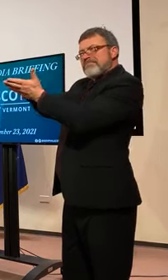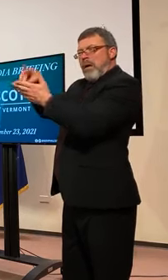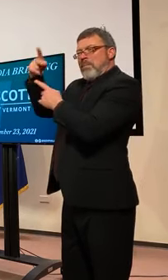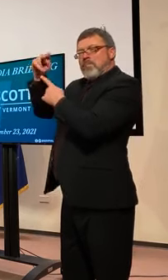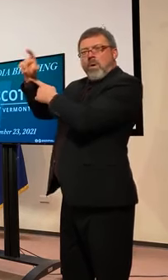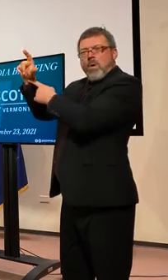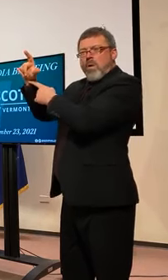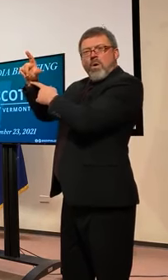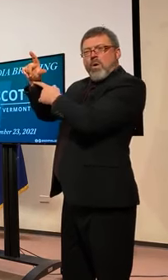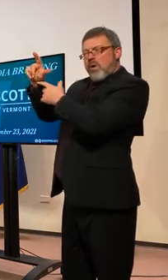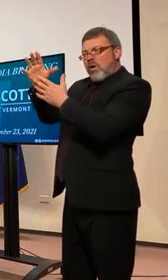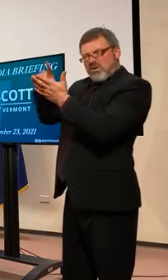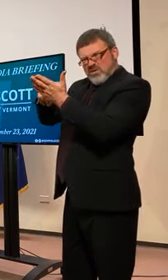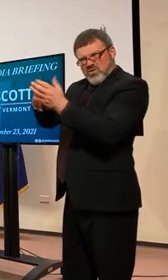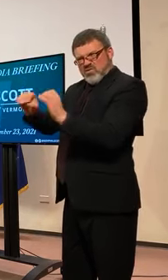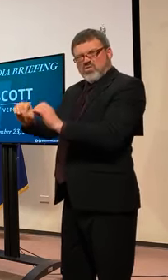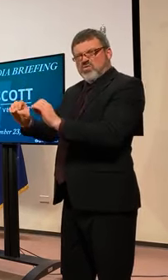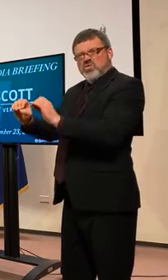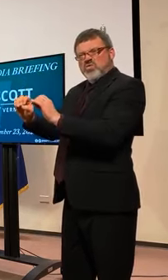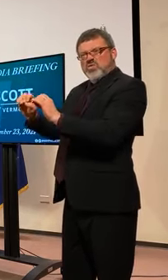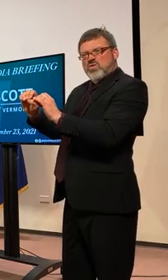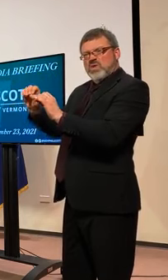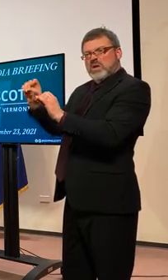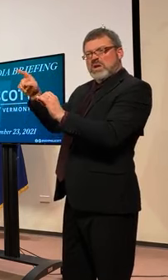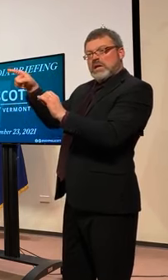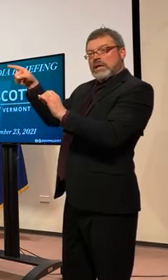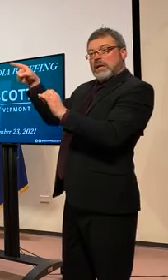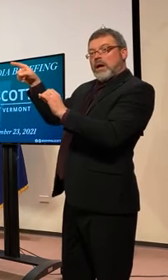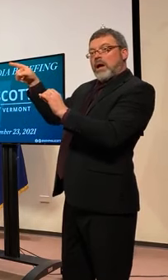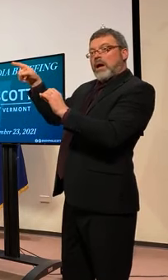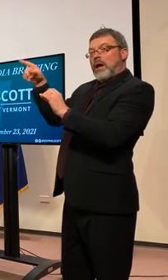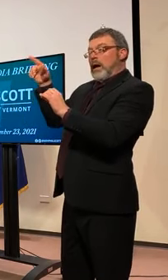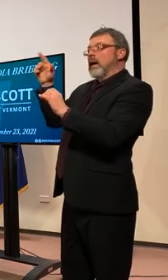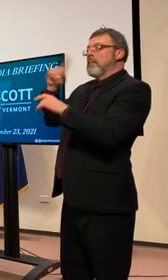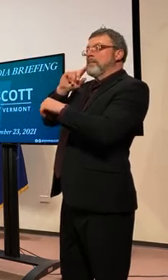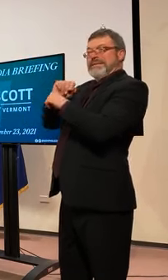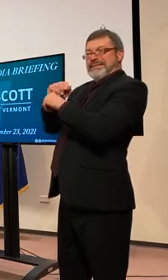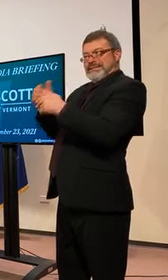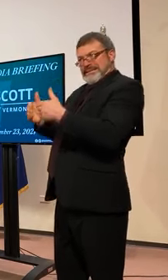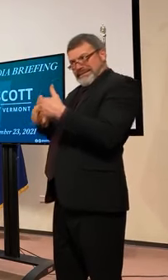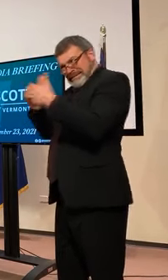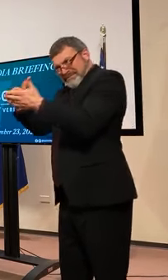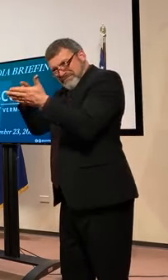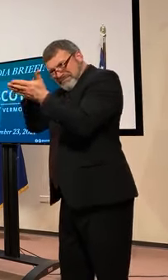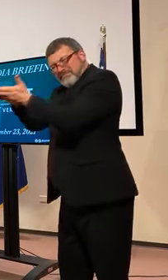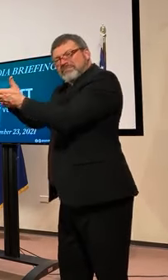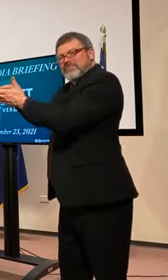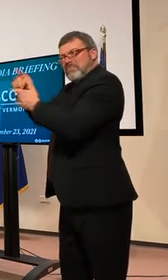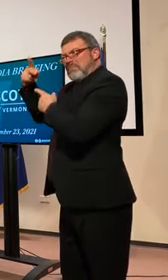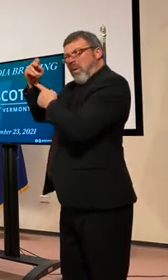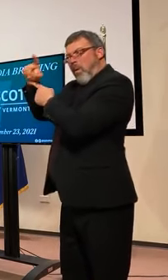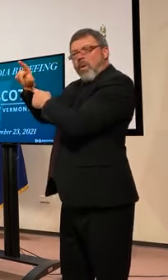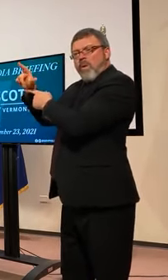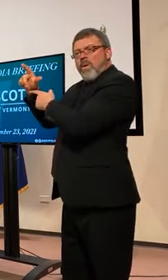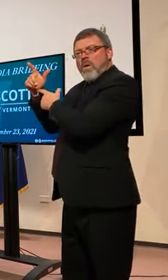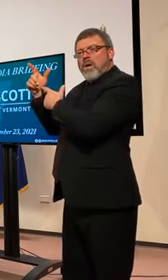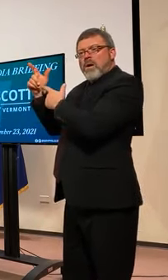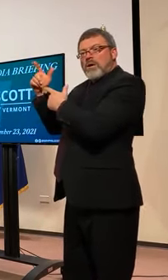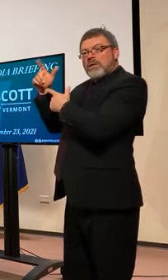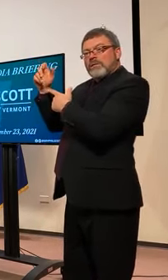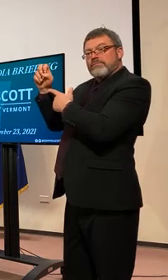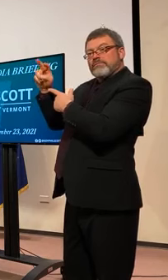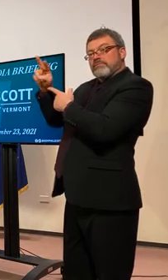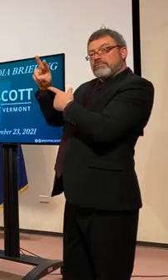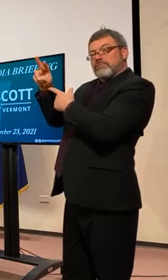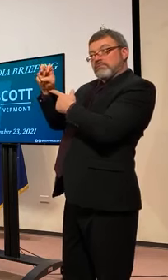survey. Apparently it was a wish of a few members out of their 246 cities and towns